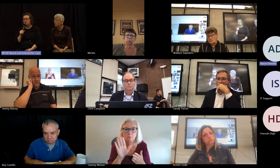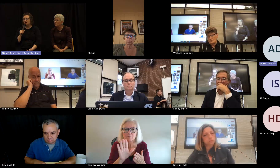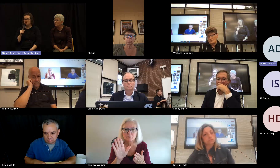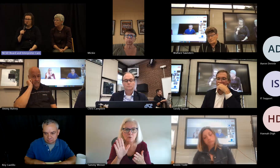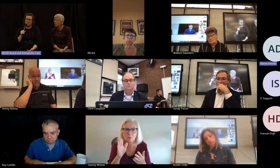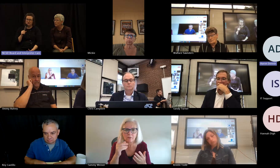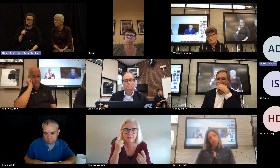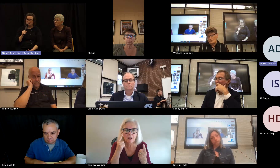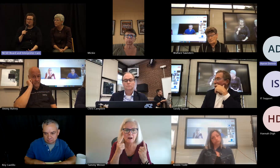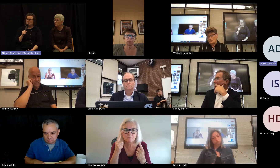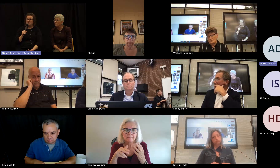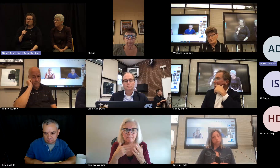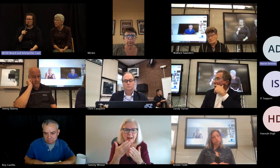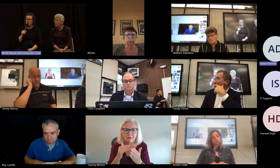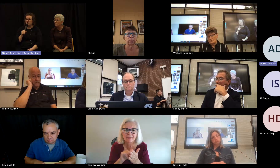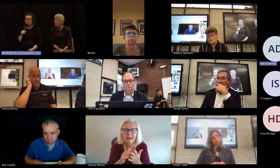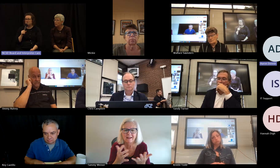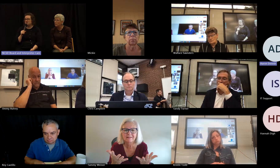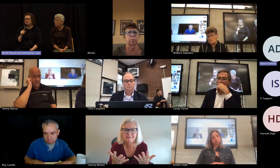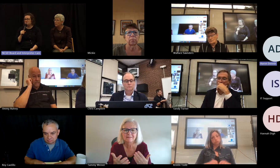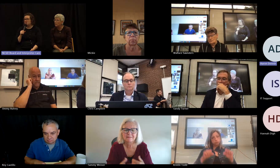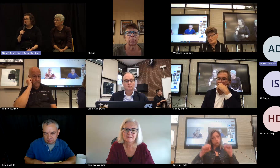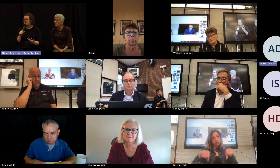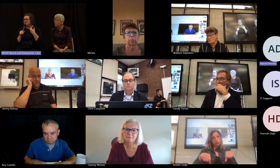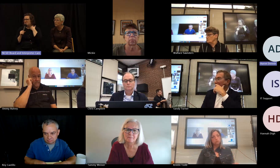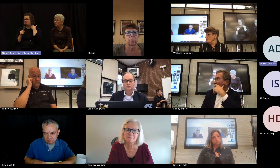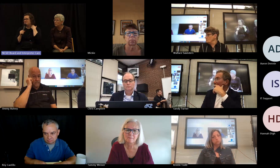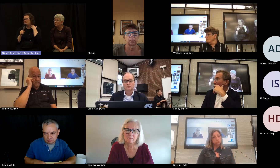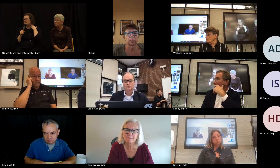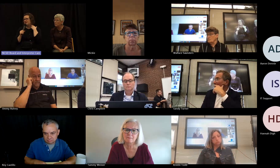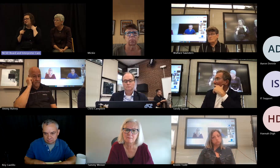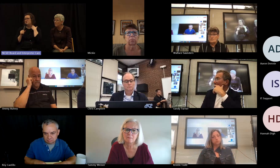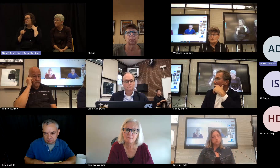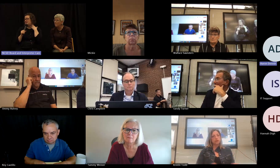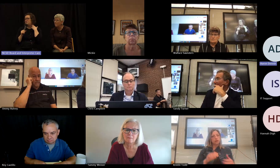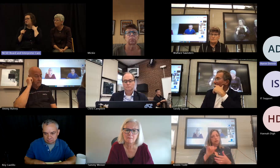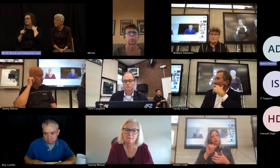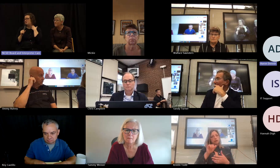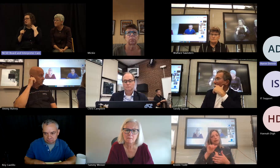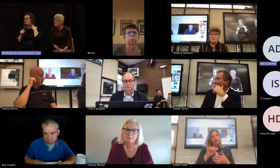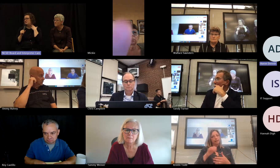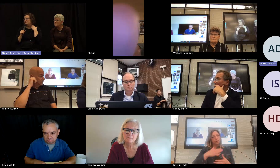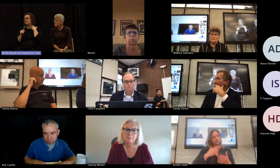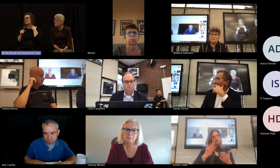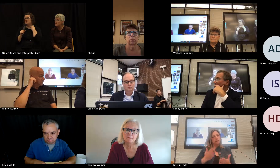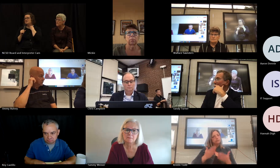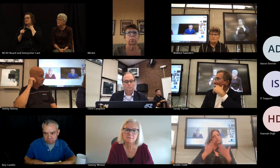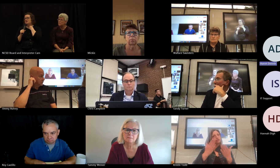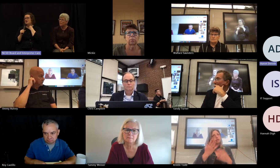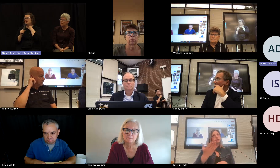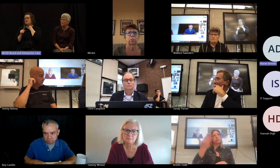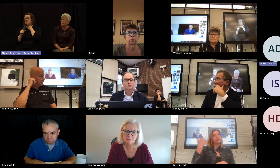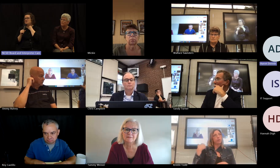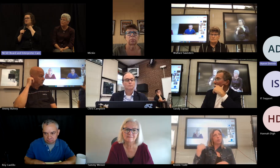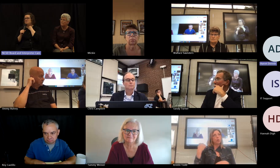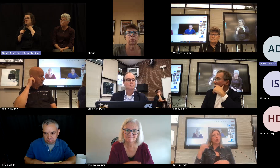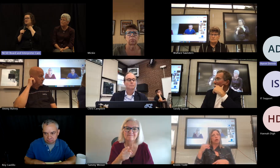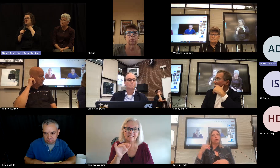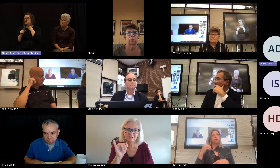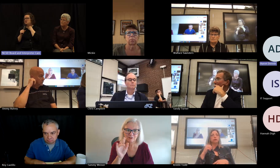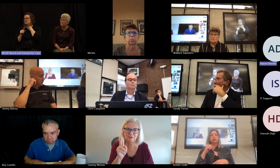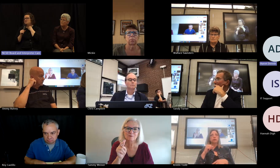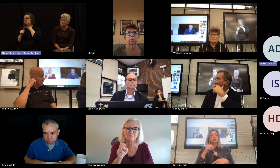do, in that regard? Just thoughts? And Dr. Todd saying we could. That was